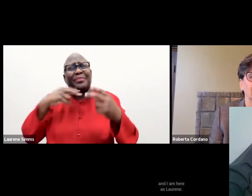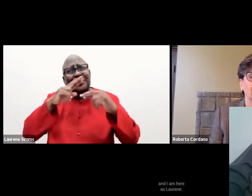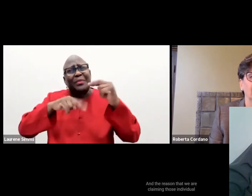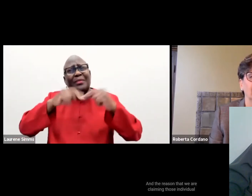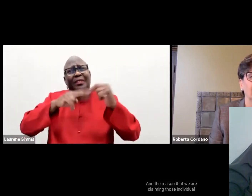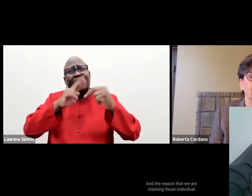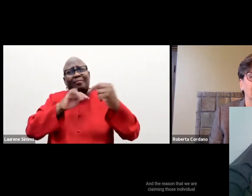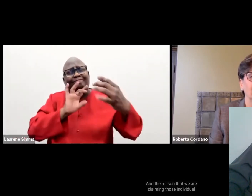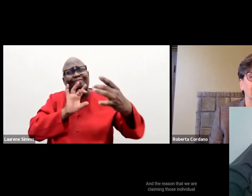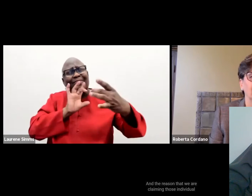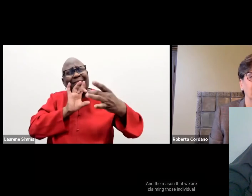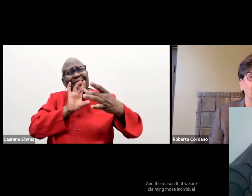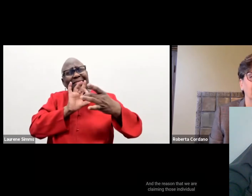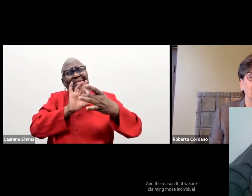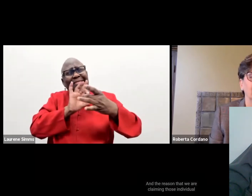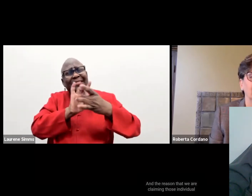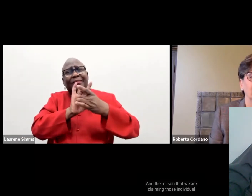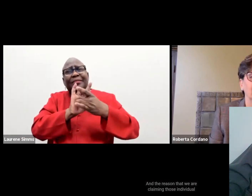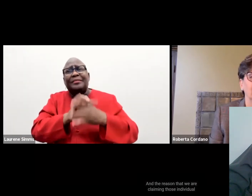conversation. So she's Bobby and I'm Laurene.